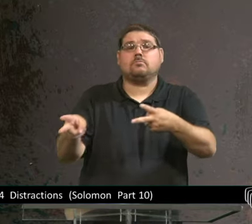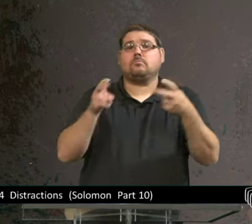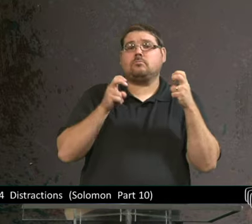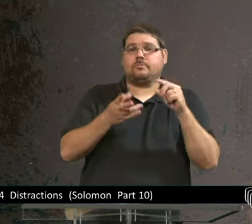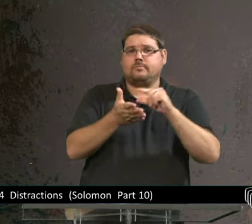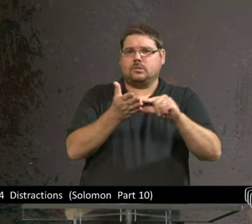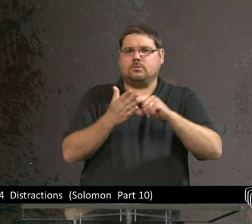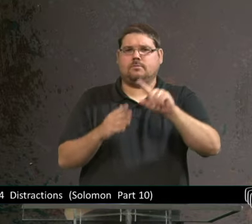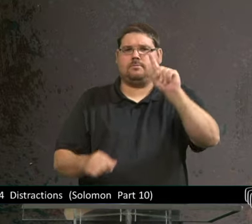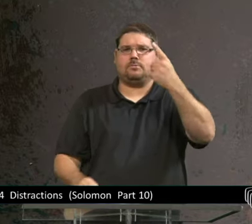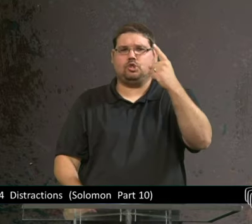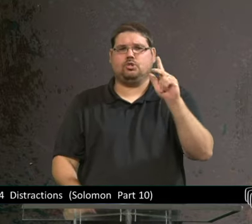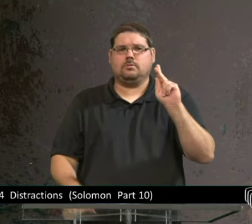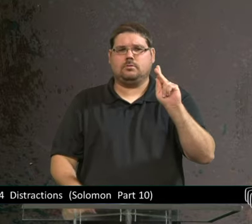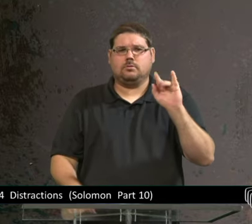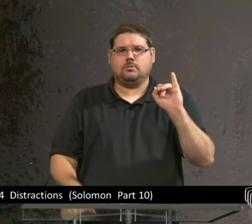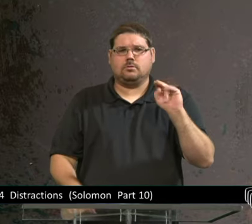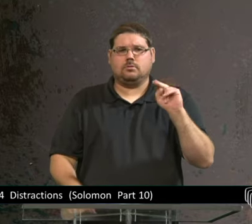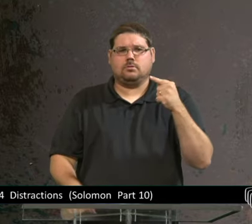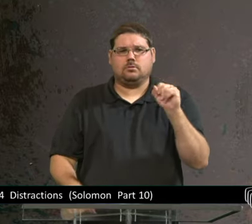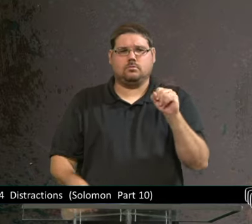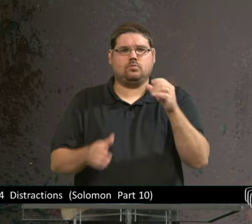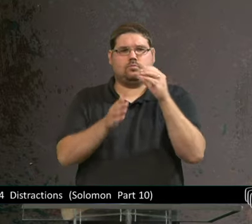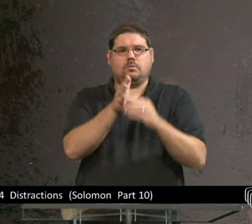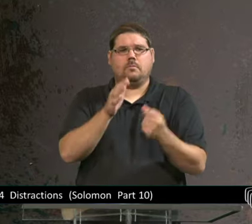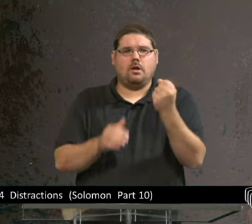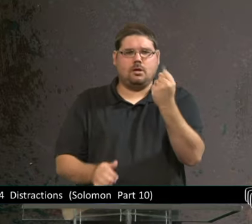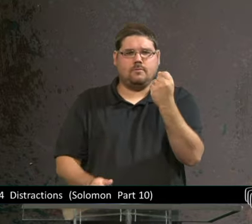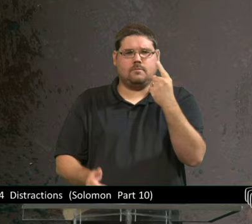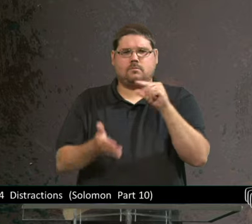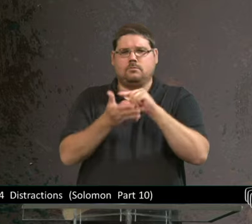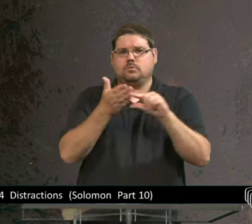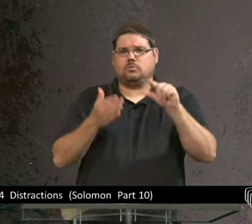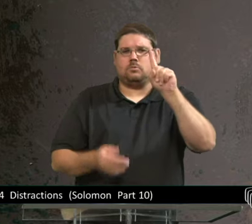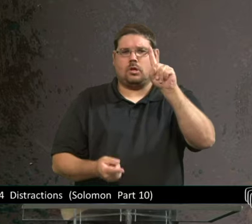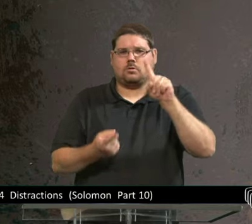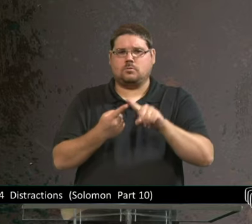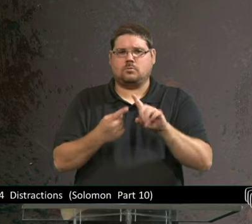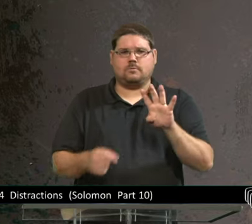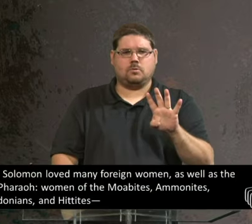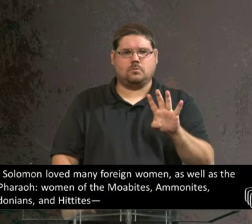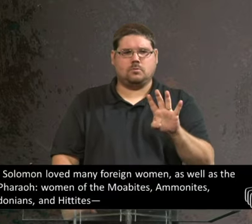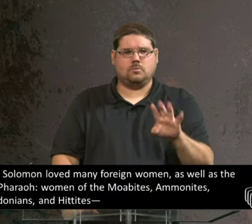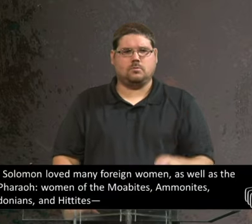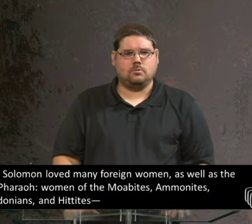on Solomon, part 10, from 1 Kings chapter 11, verses 1 through 4.